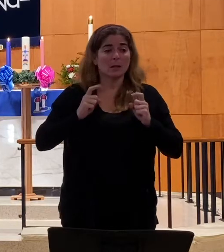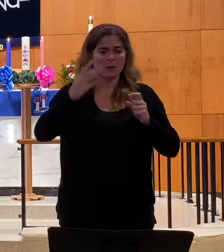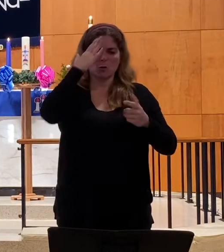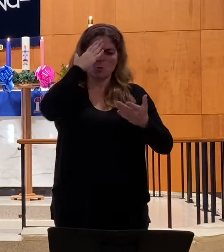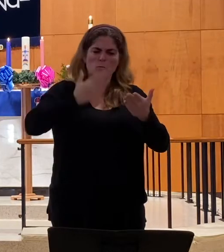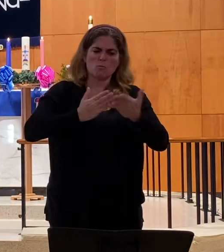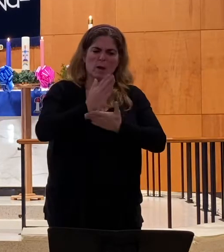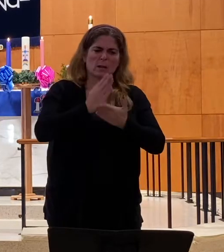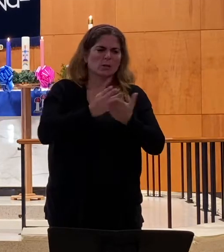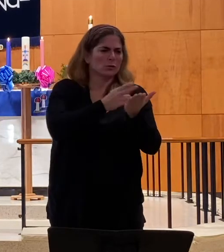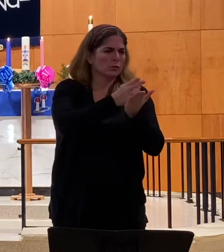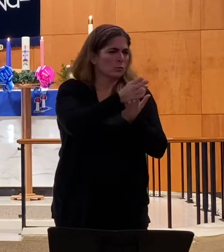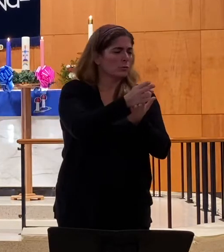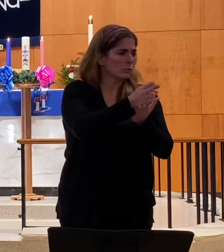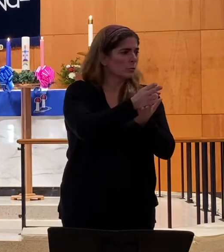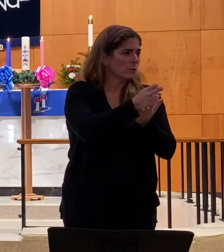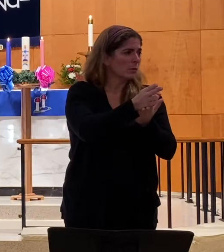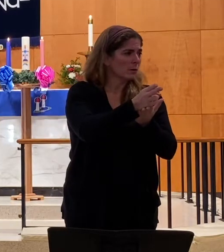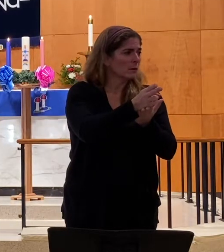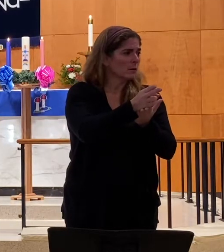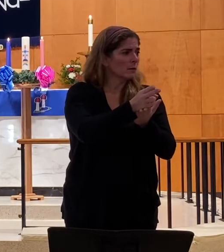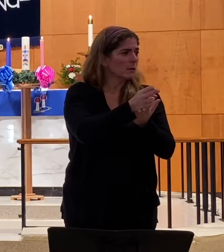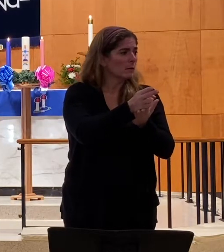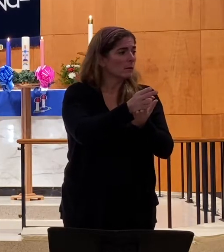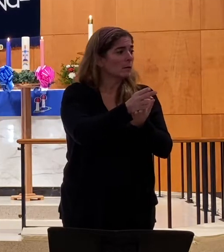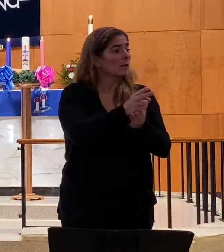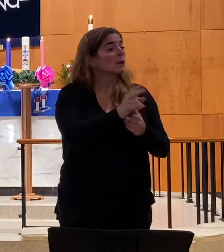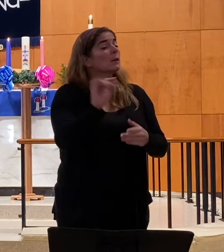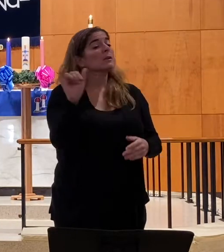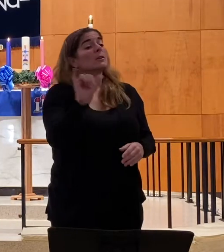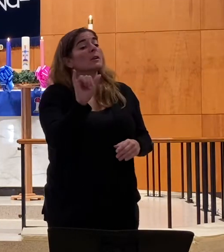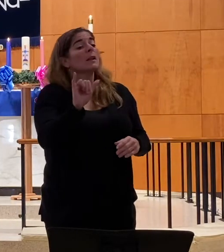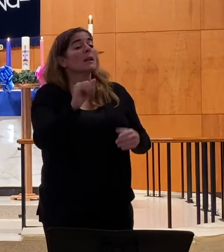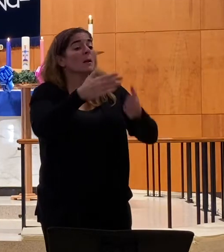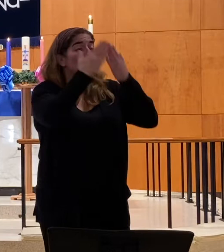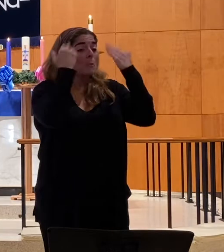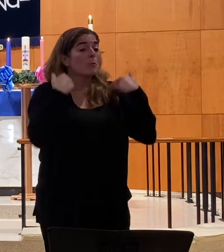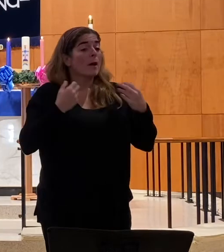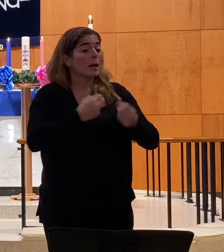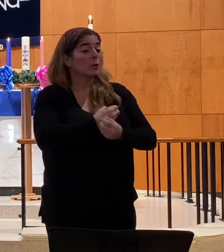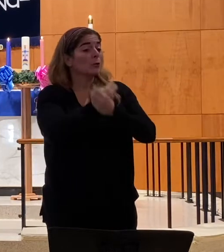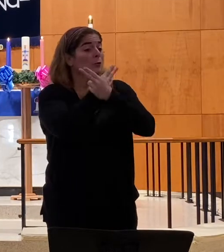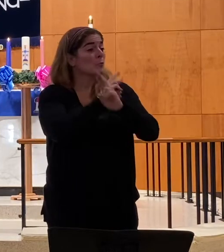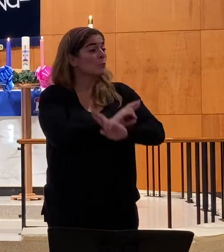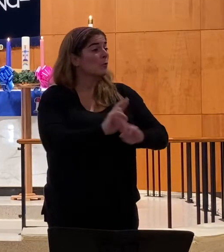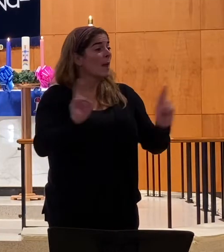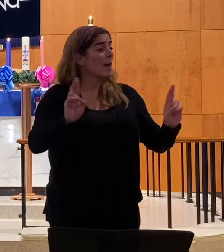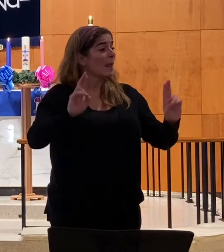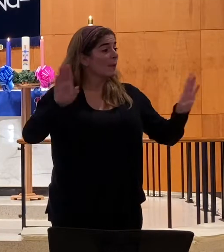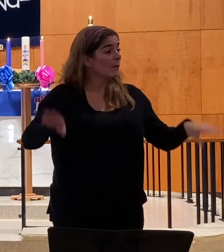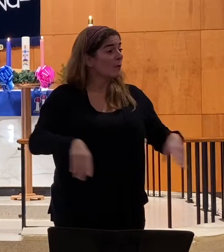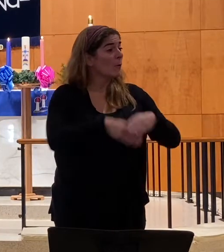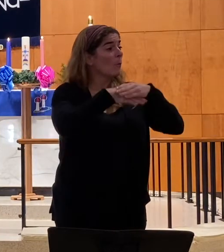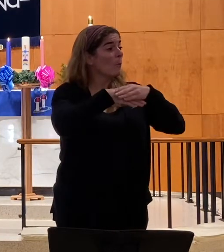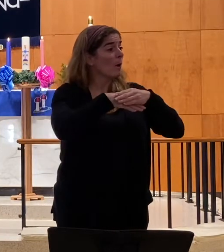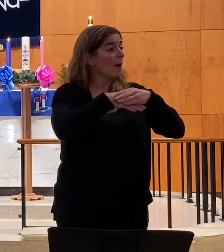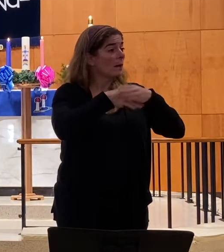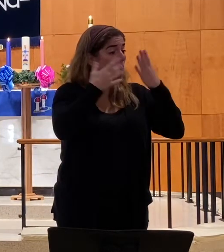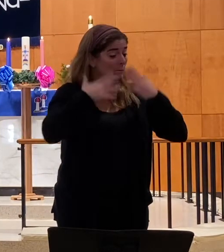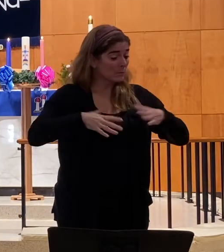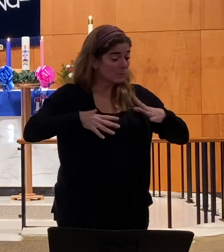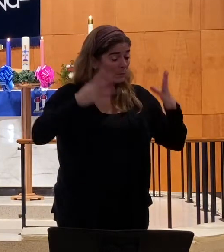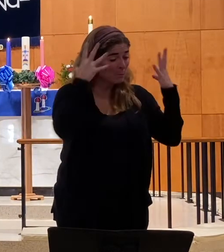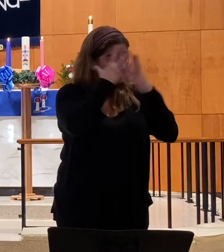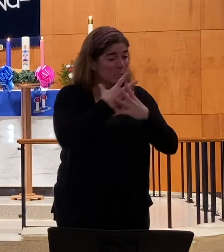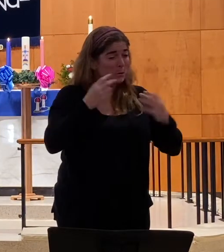righteousness. As a bridegroom decks himself with a garland, and as a bride adorns herself with her jewels.